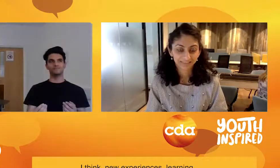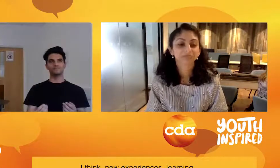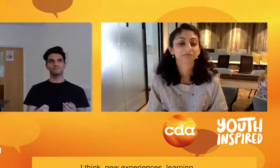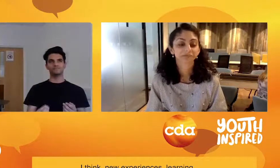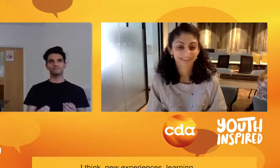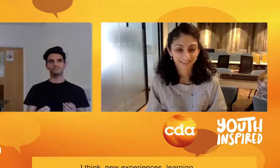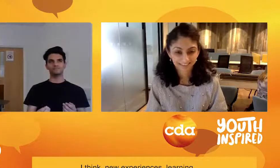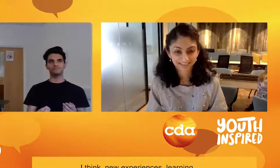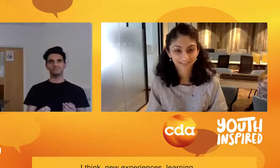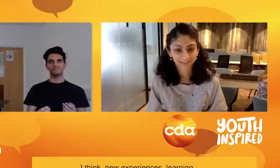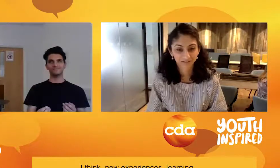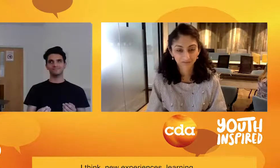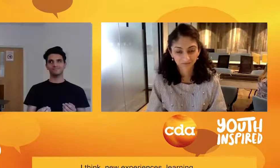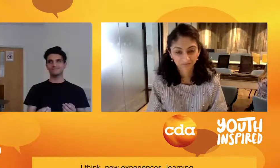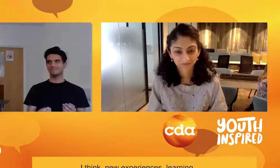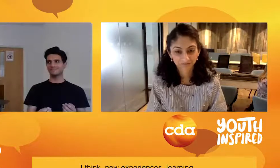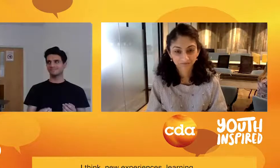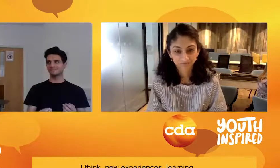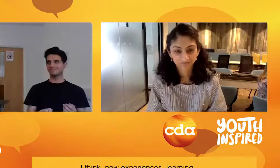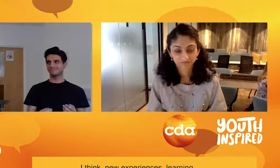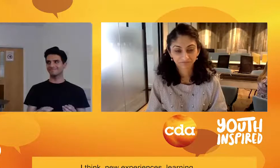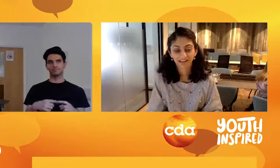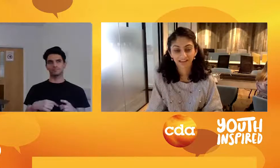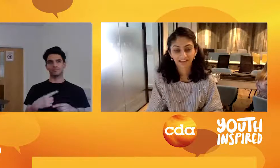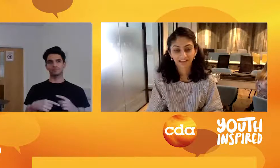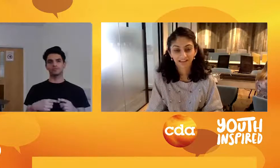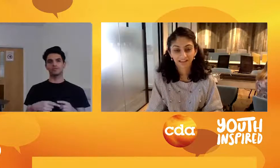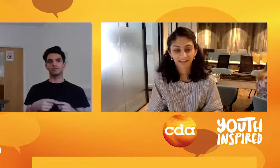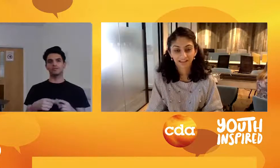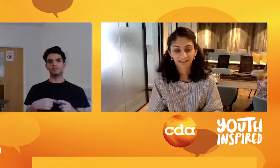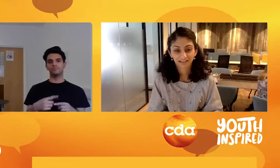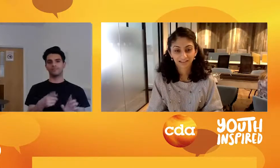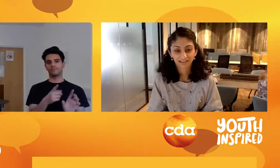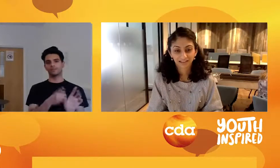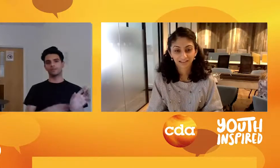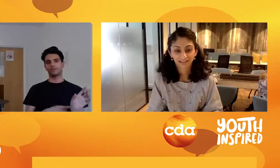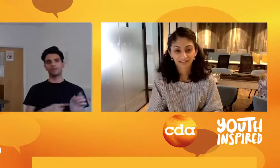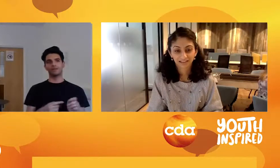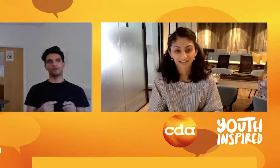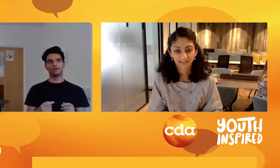I think new experiences, learning.